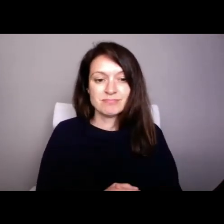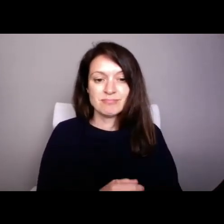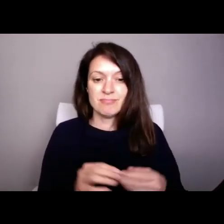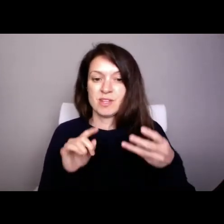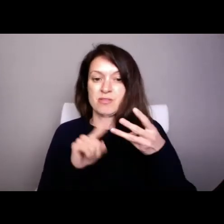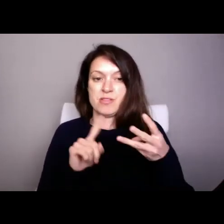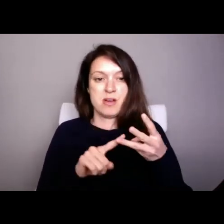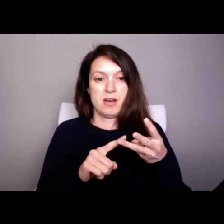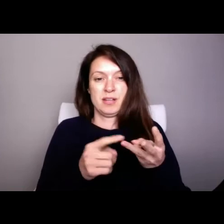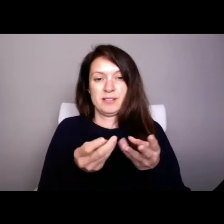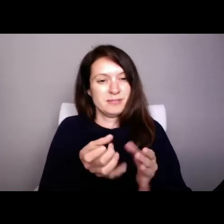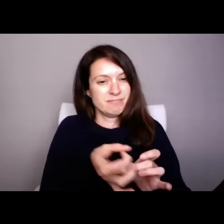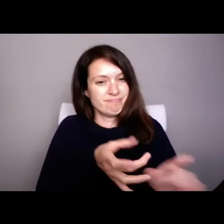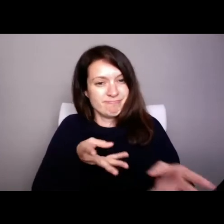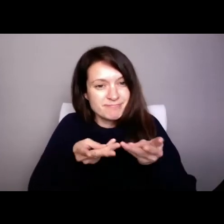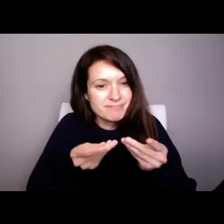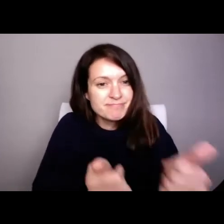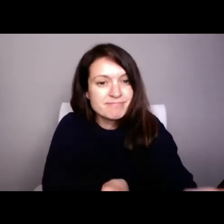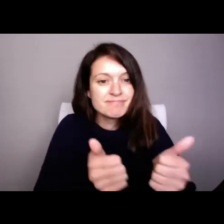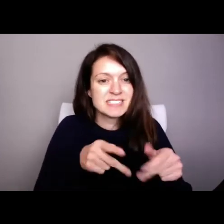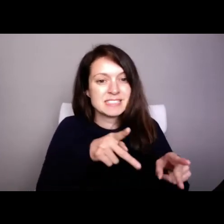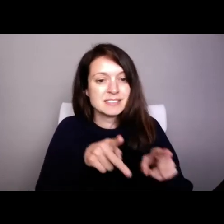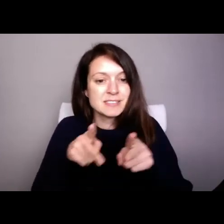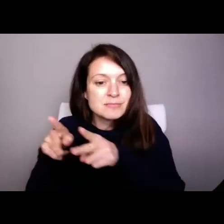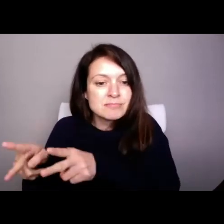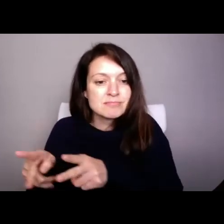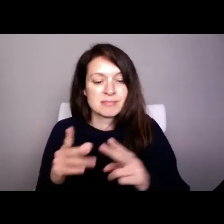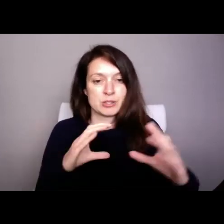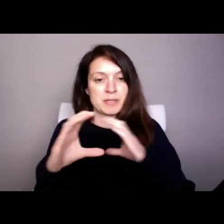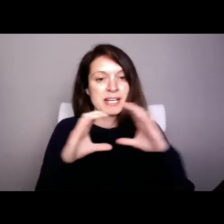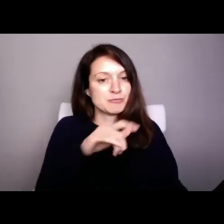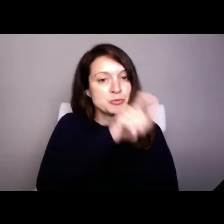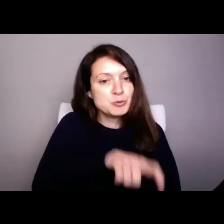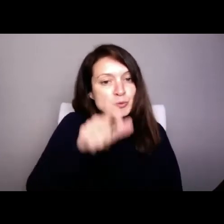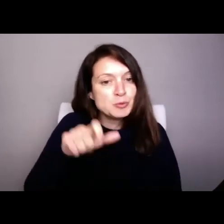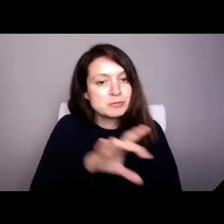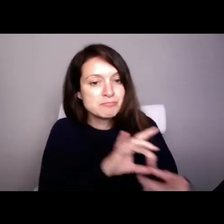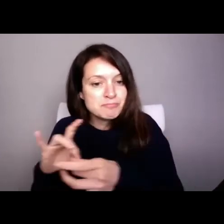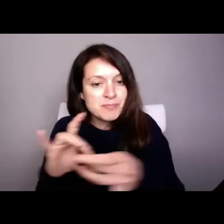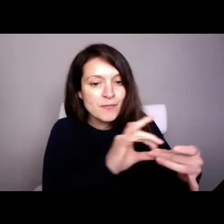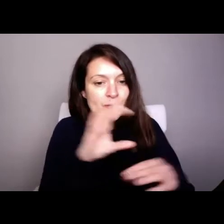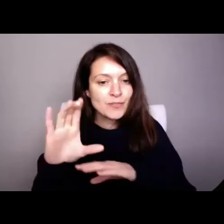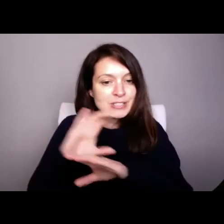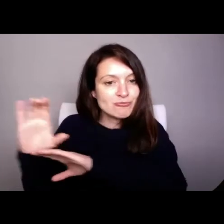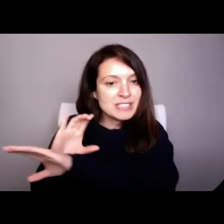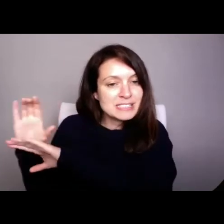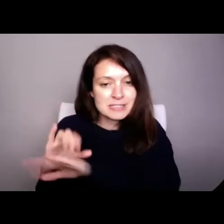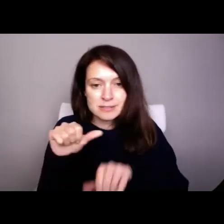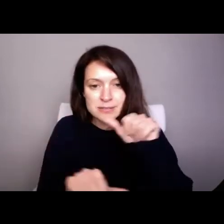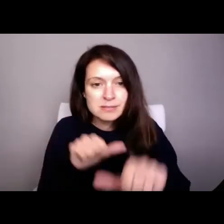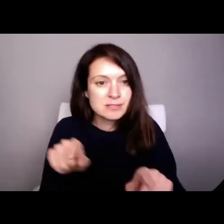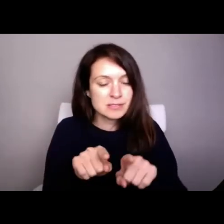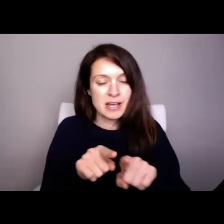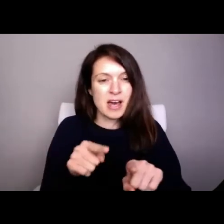improved communication between students, university departments, fundraising streams, and really trying to overcome some of those time-consuming and really mentally